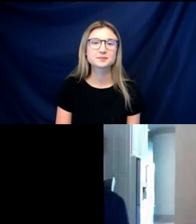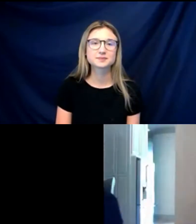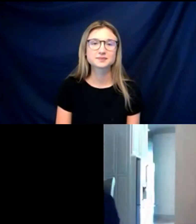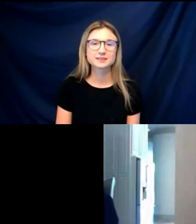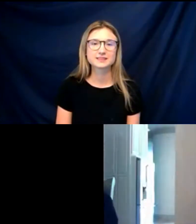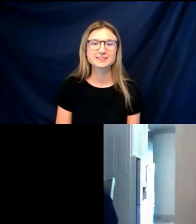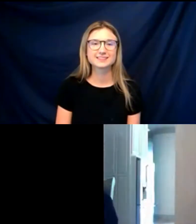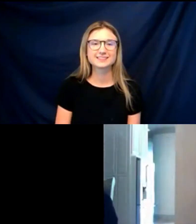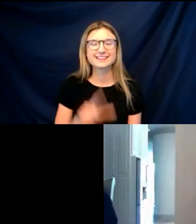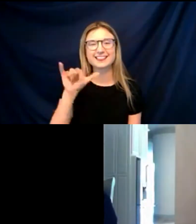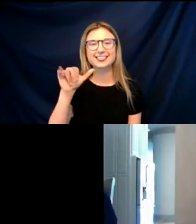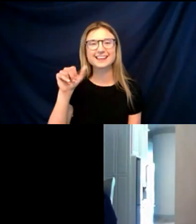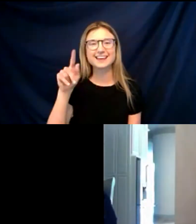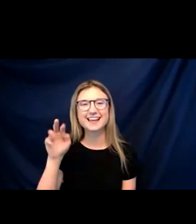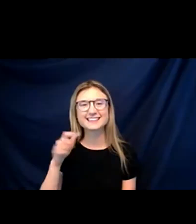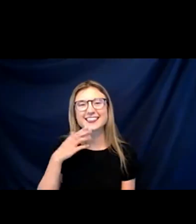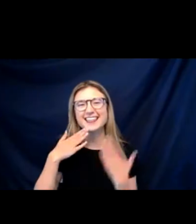Thank you.